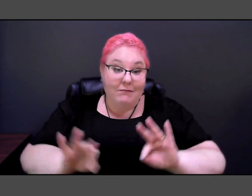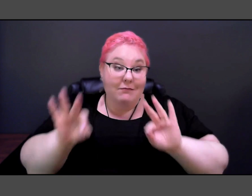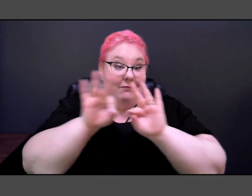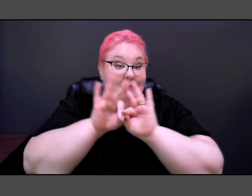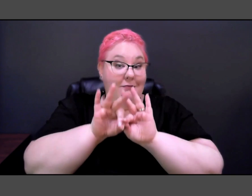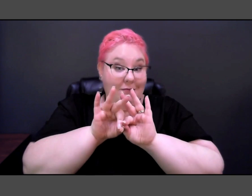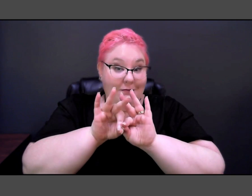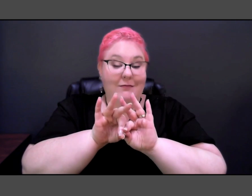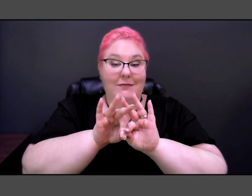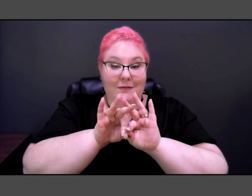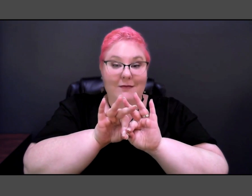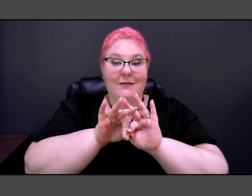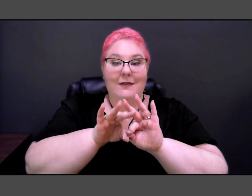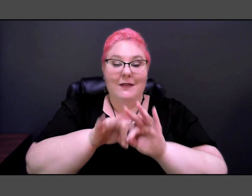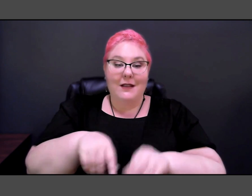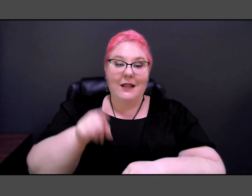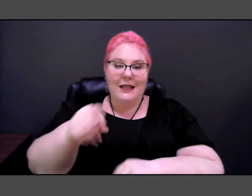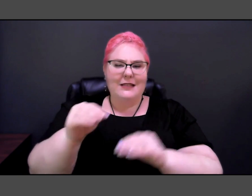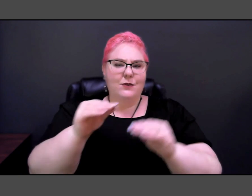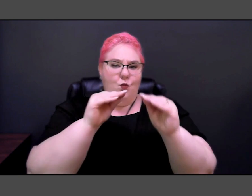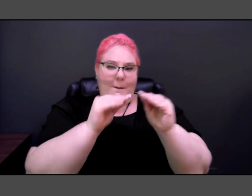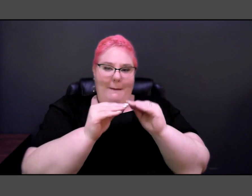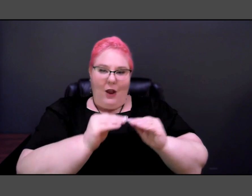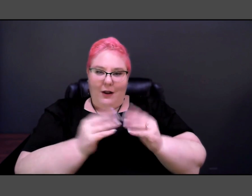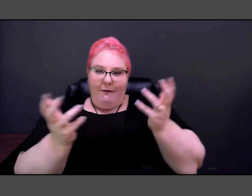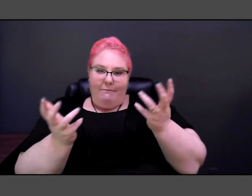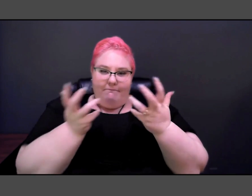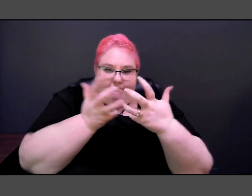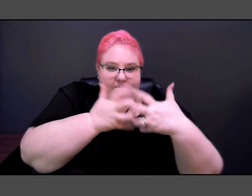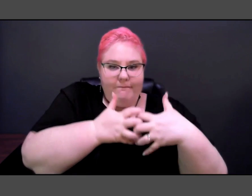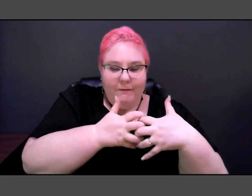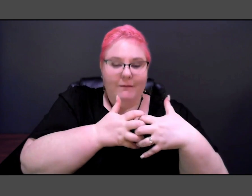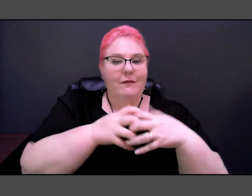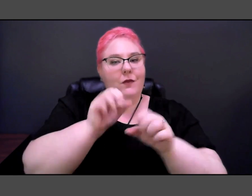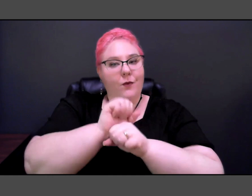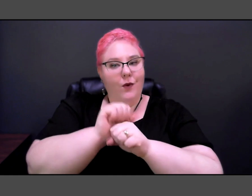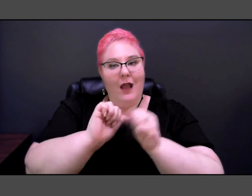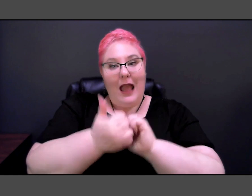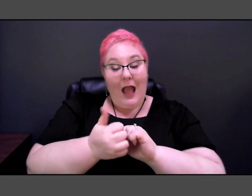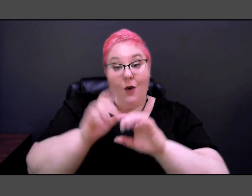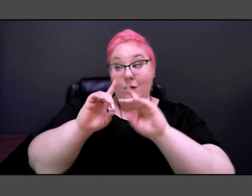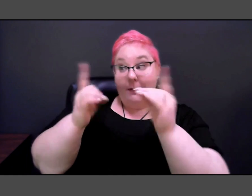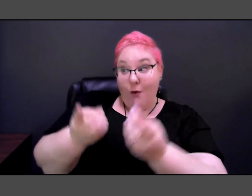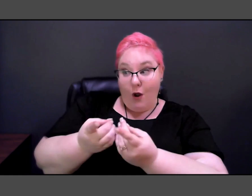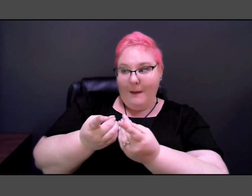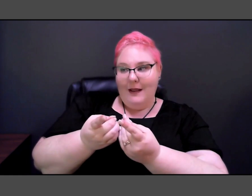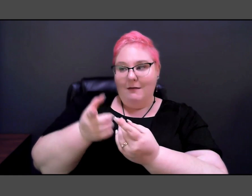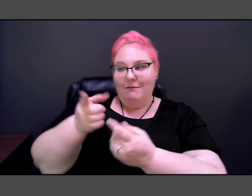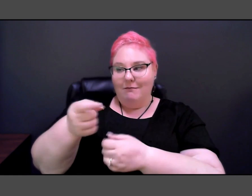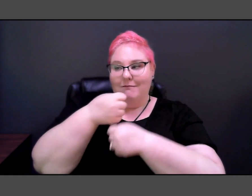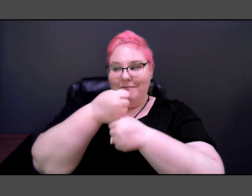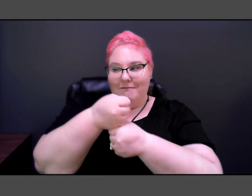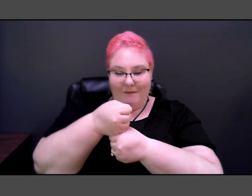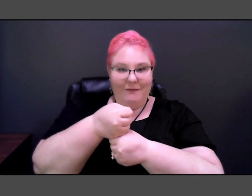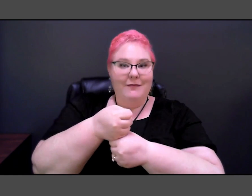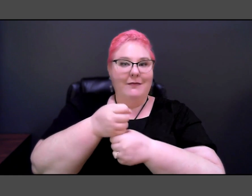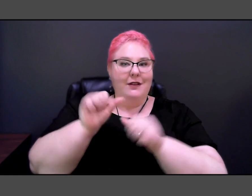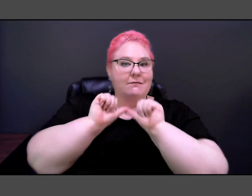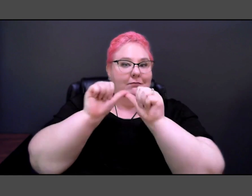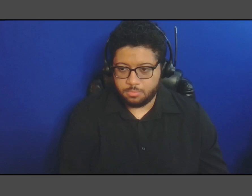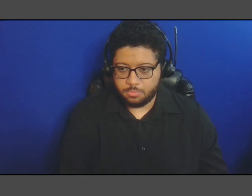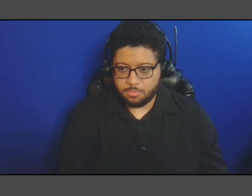reparative work, how has the department, or is the department, creating some lasting change?